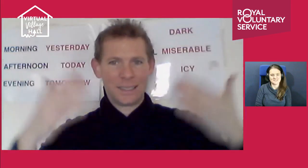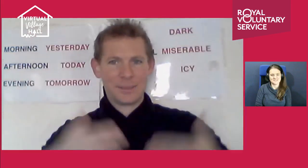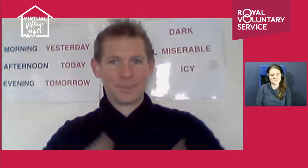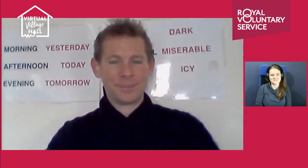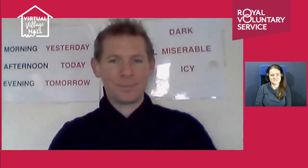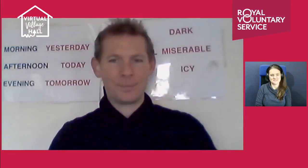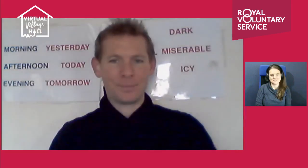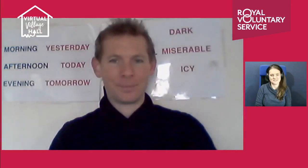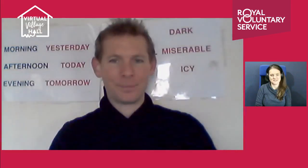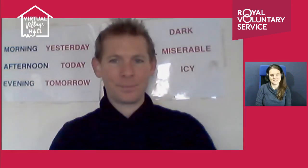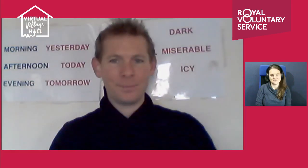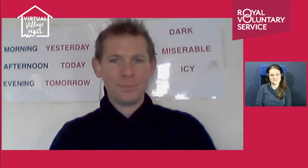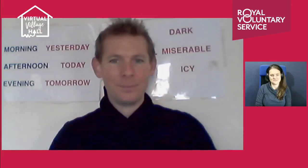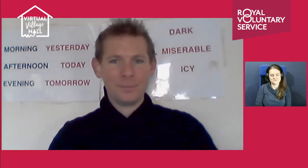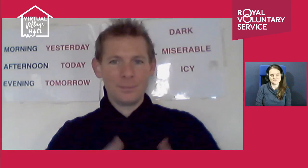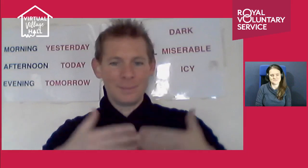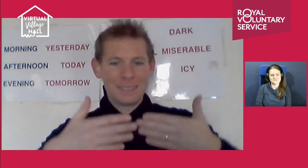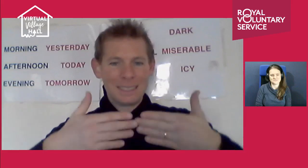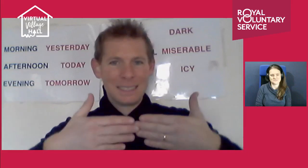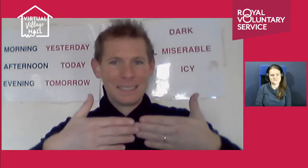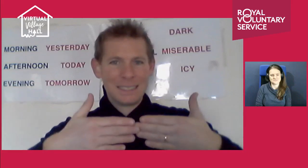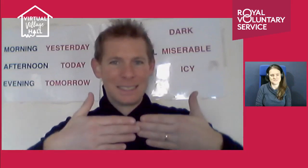Day. Okay?